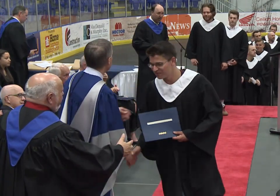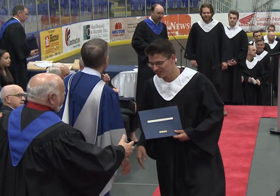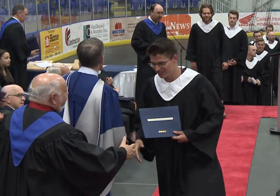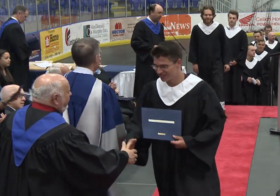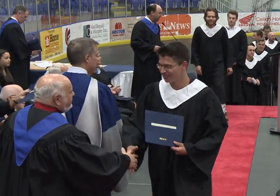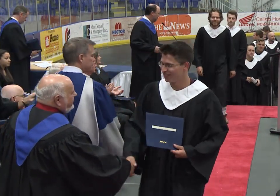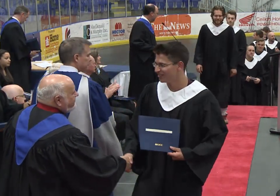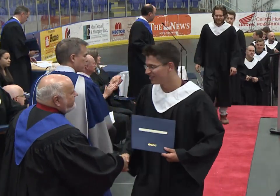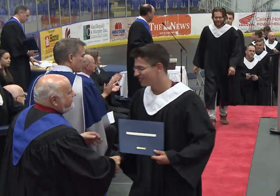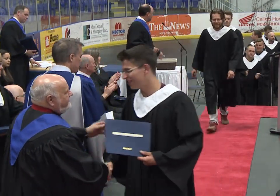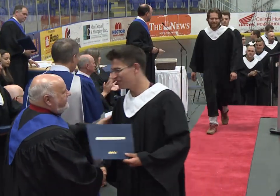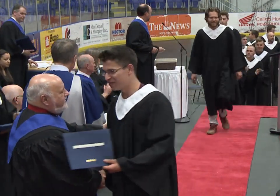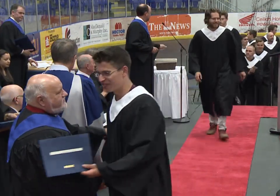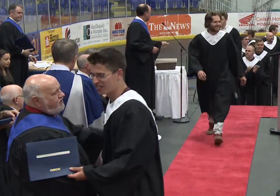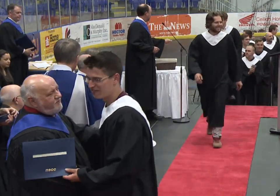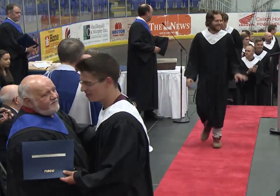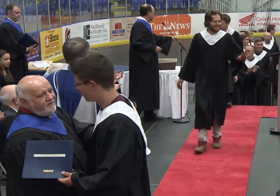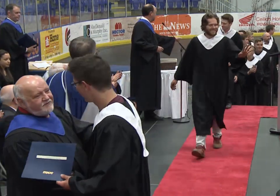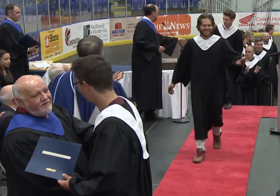Morgan Brown.